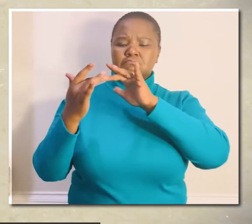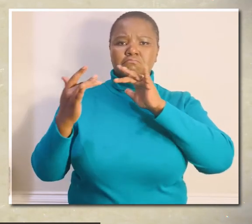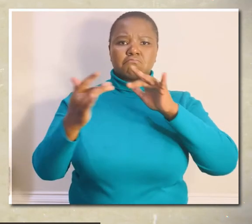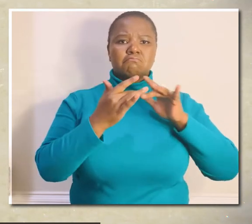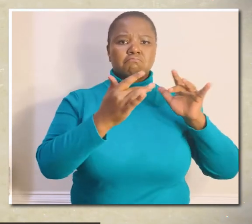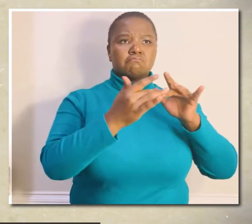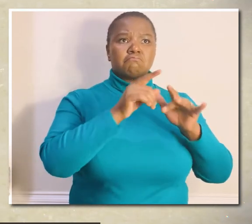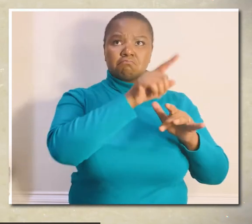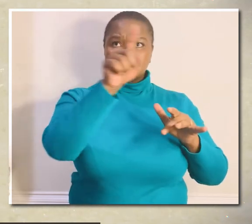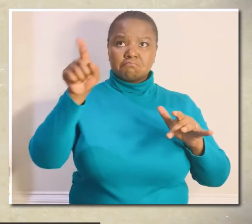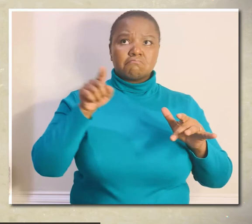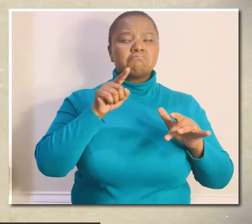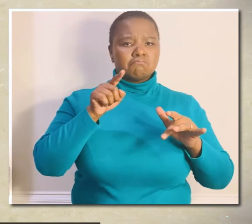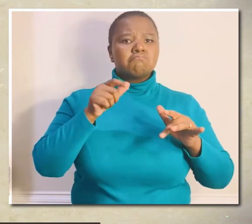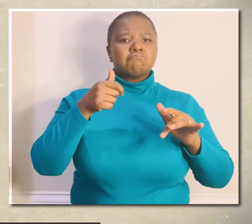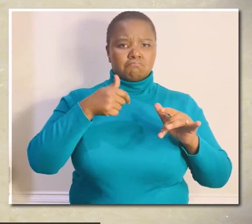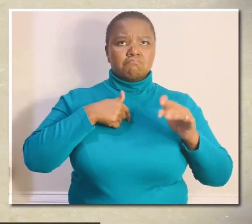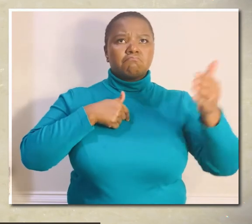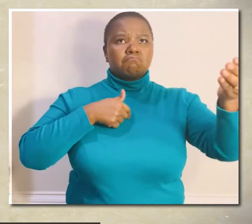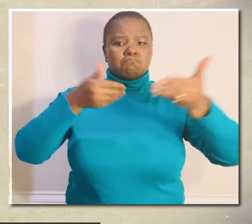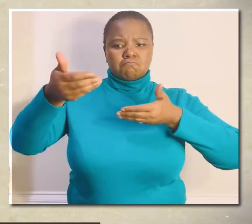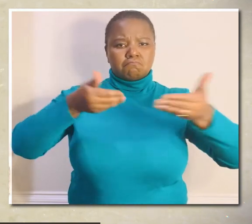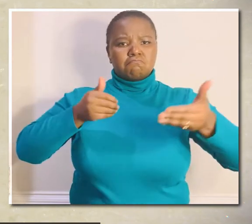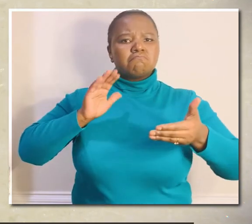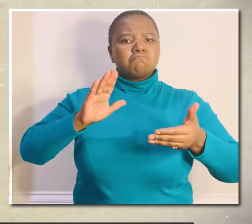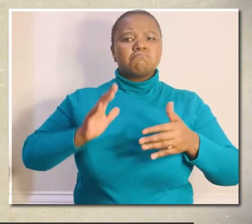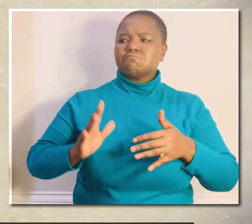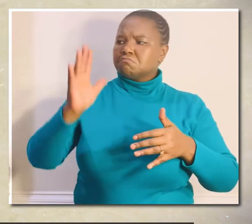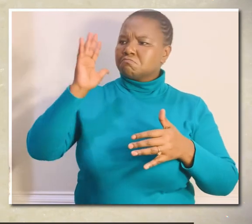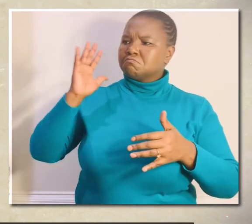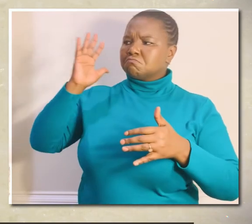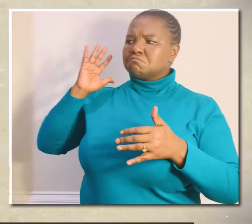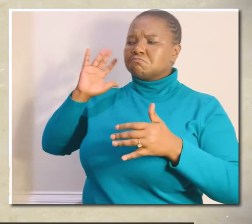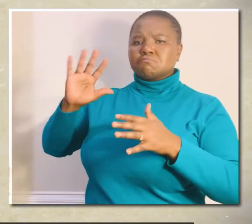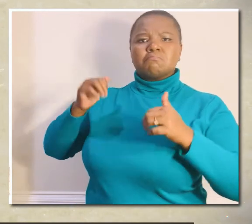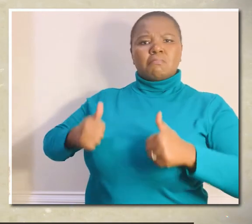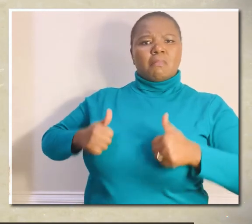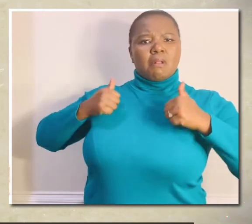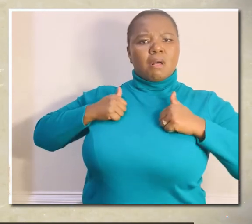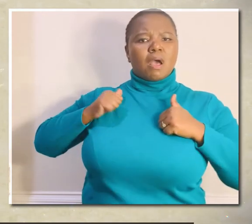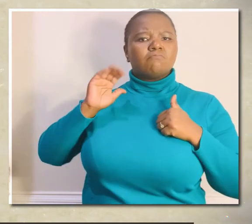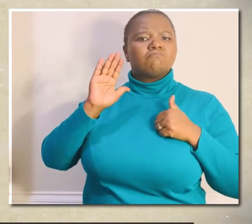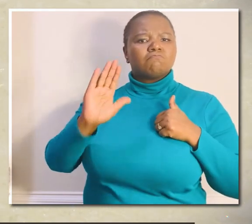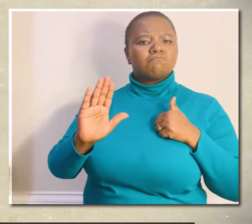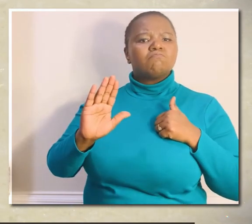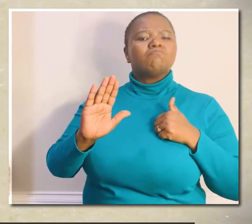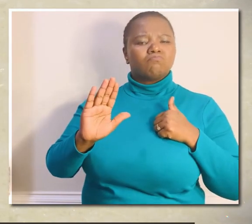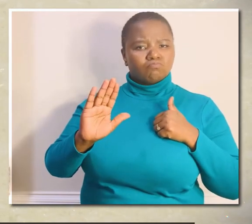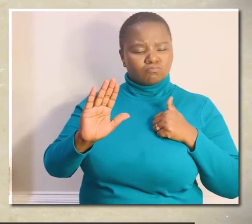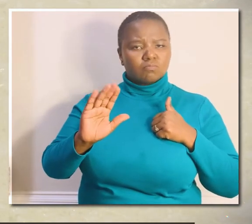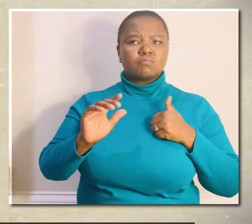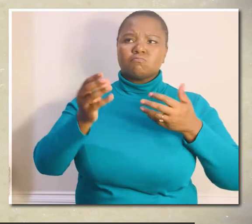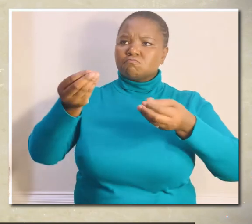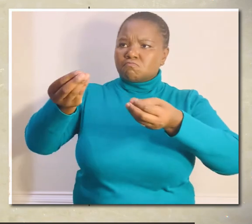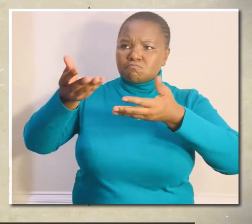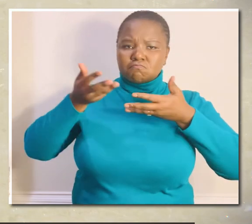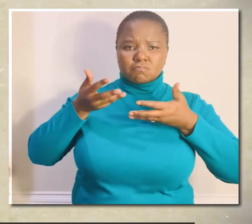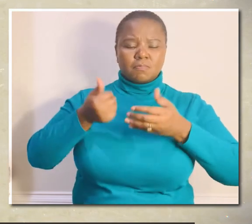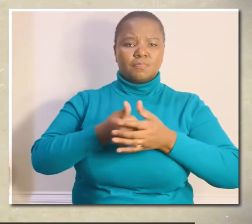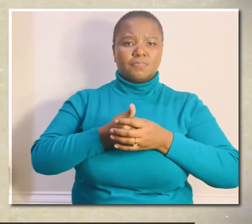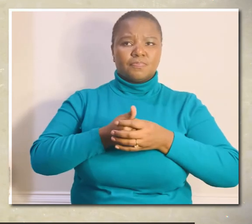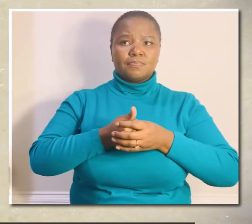story with you. I'd be willing to share my history. And at the same time, I heard from other people who said, well, you know,